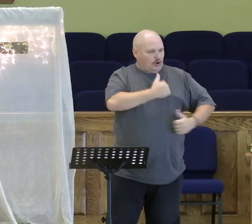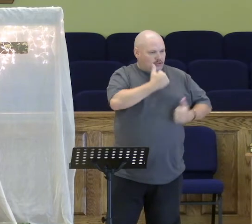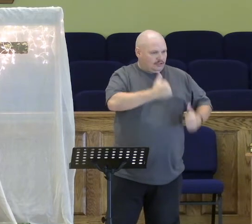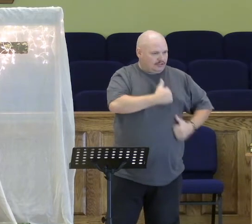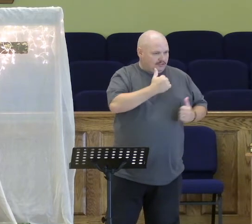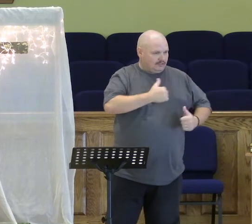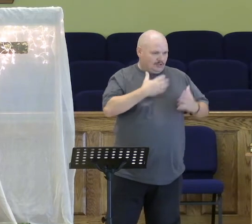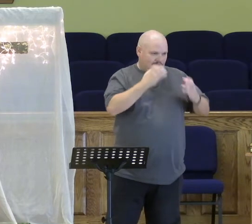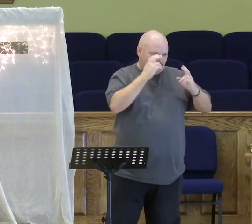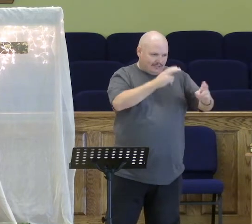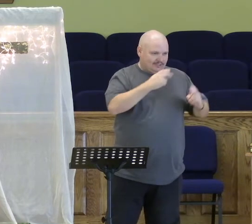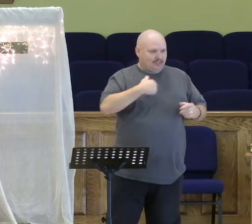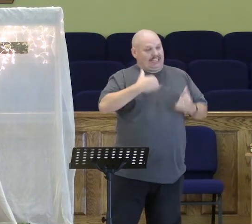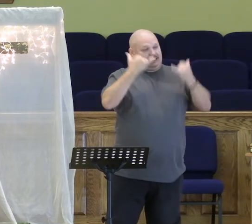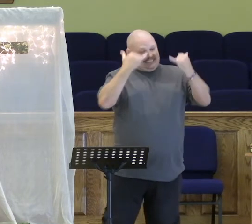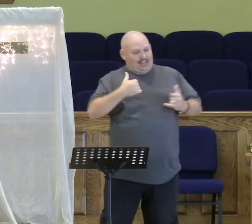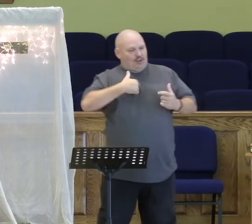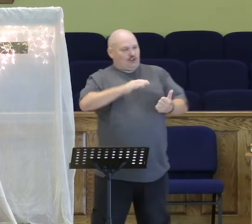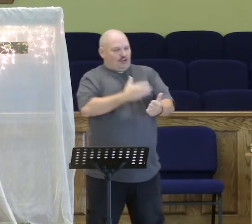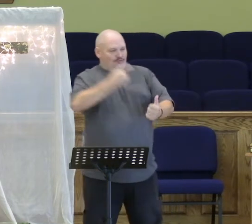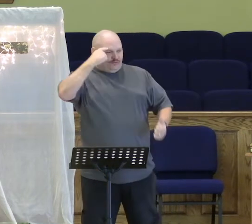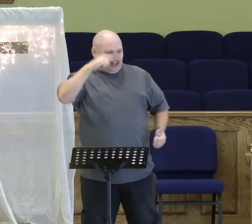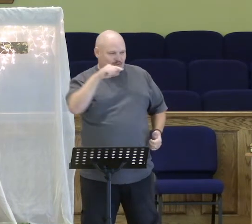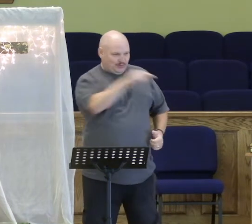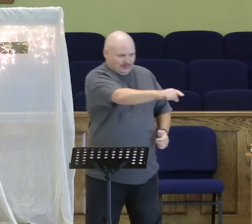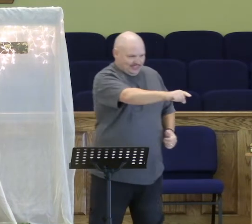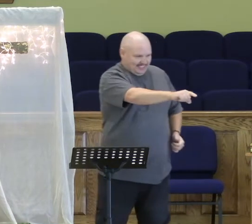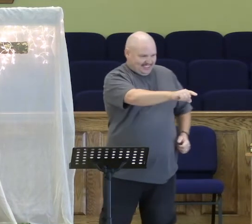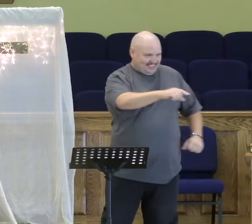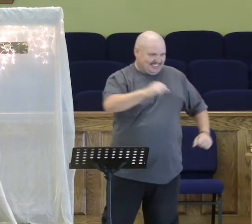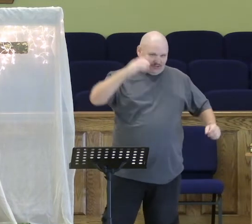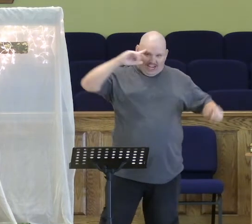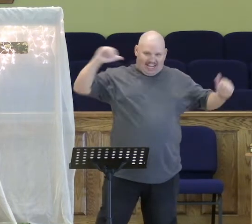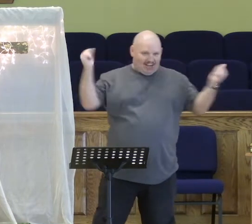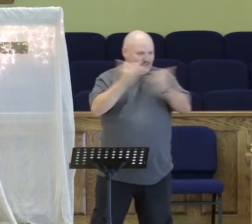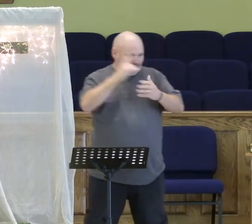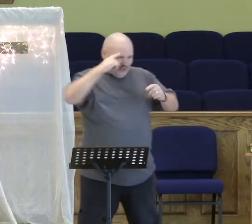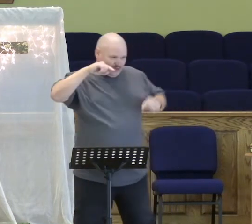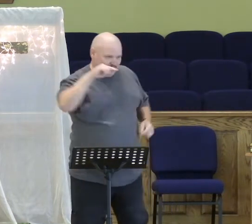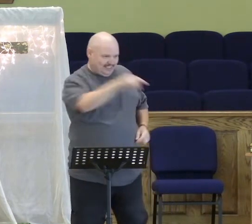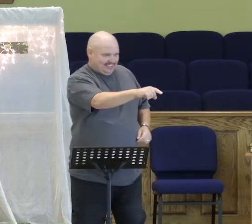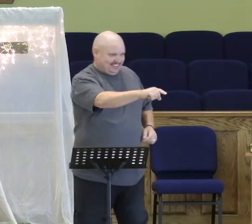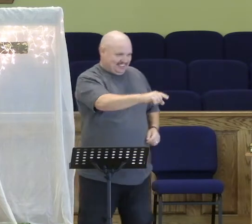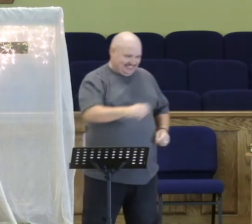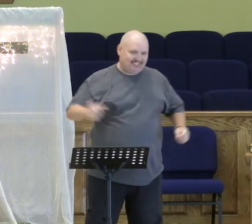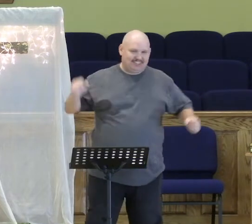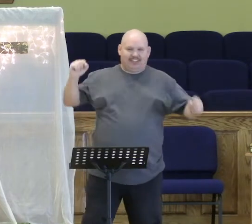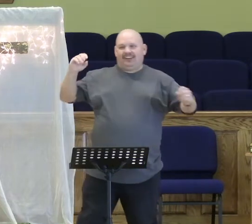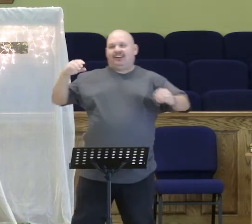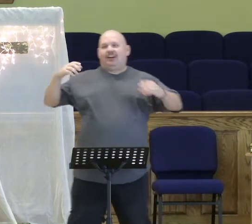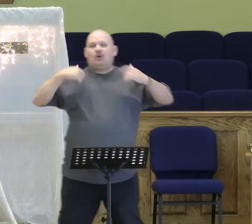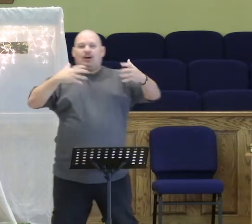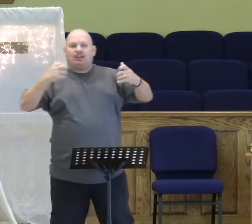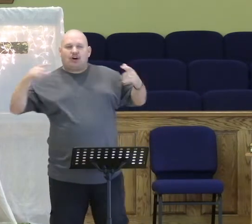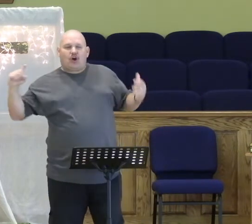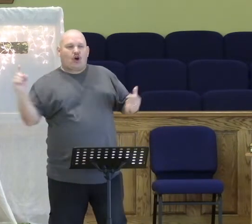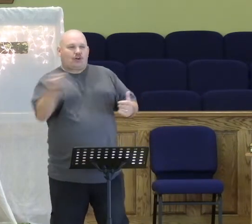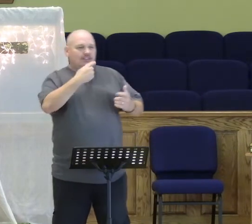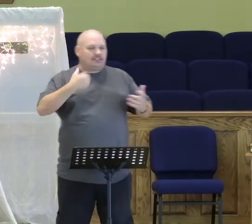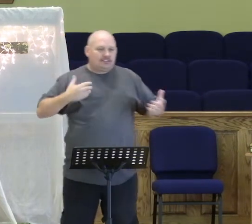Onward Christian Soldiers is a song that you always sang. And so we're going to honor you now. And we have a video of you signing it. So I want all